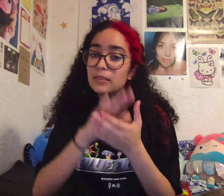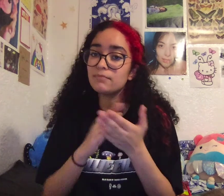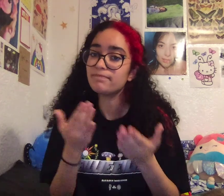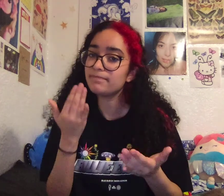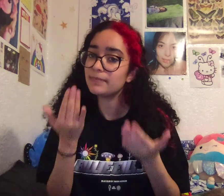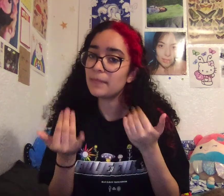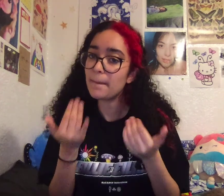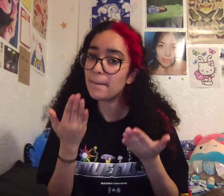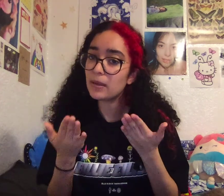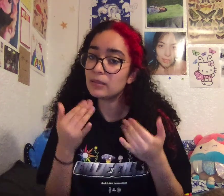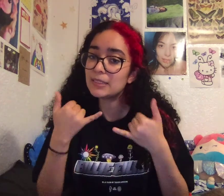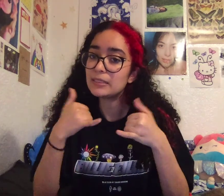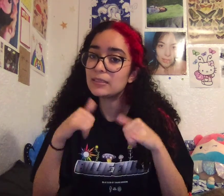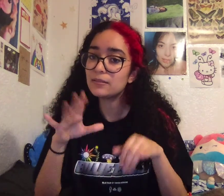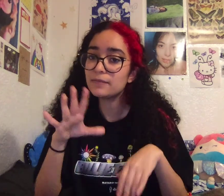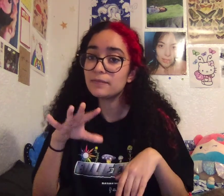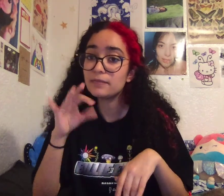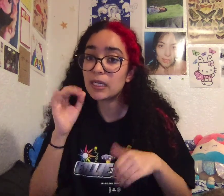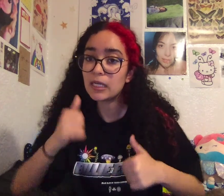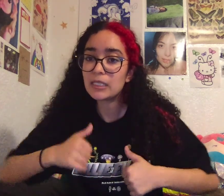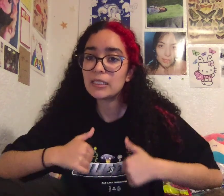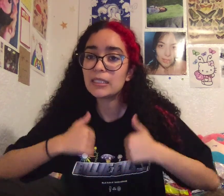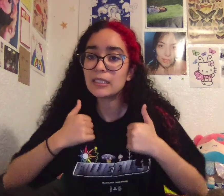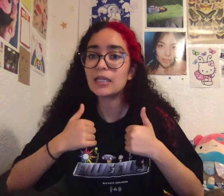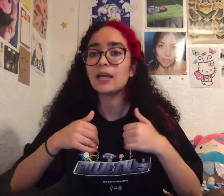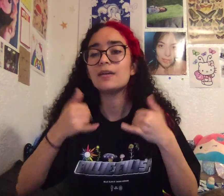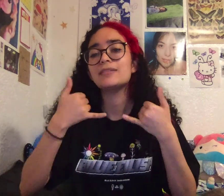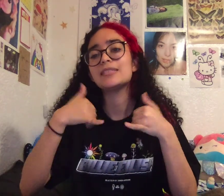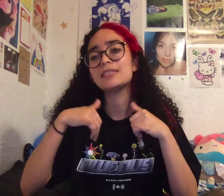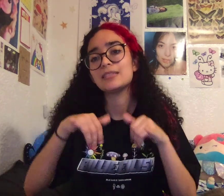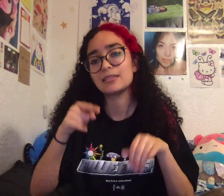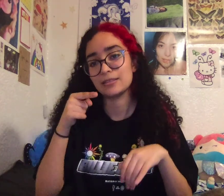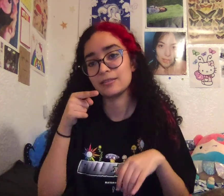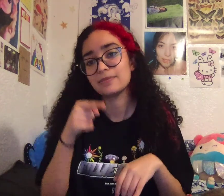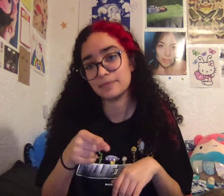forms of life still living on Mars.